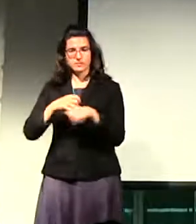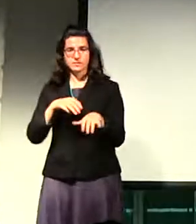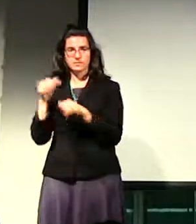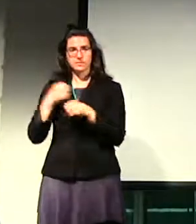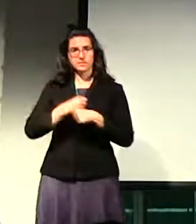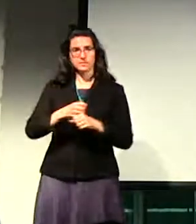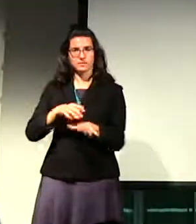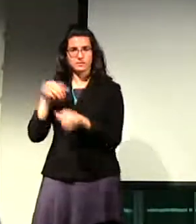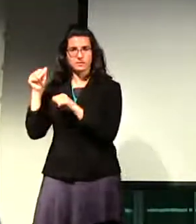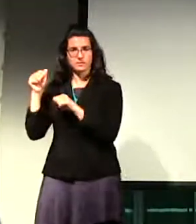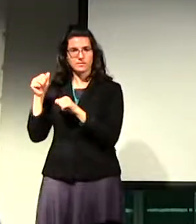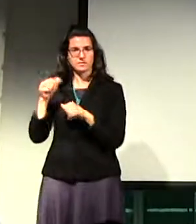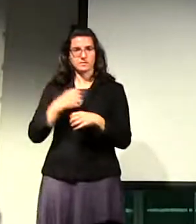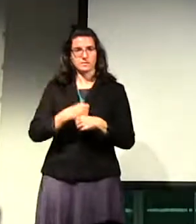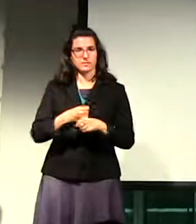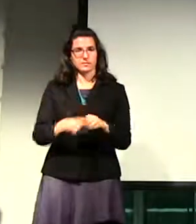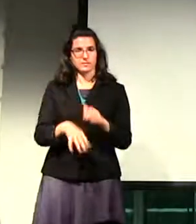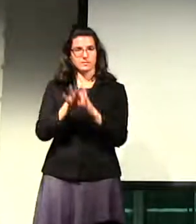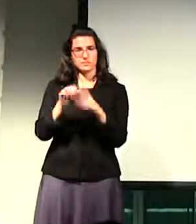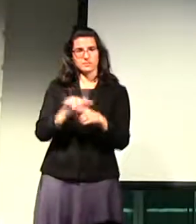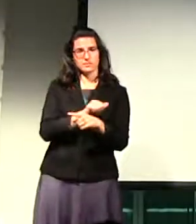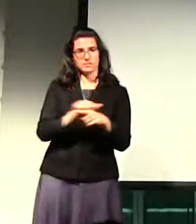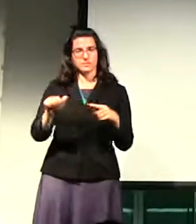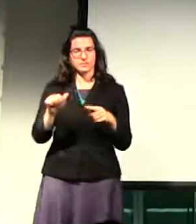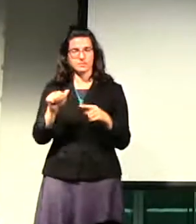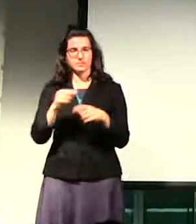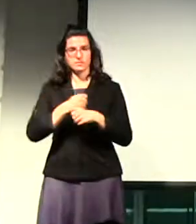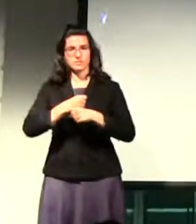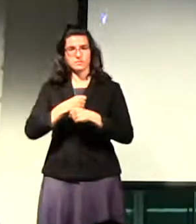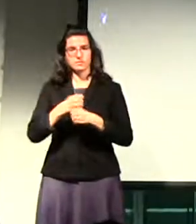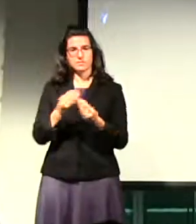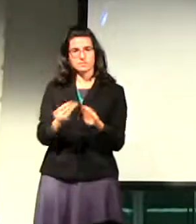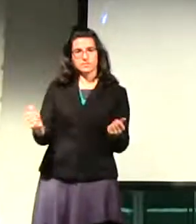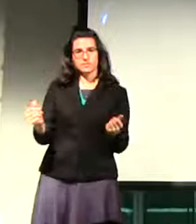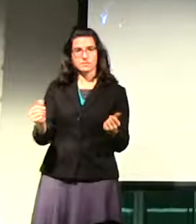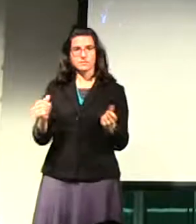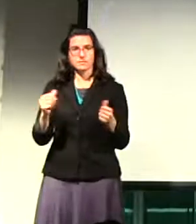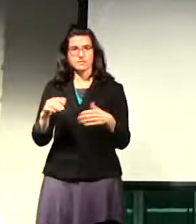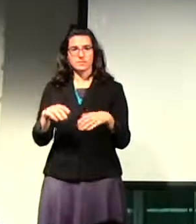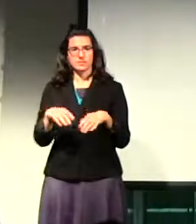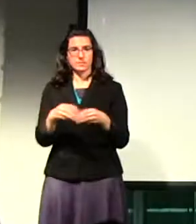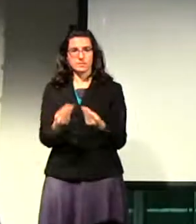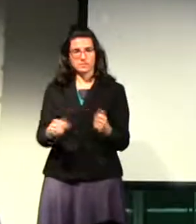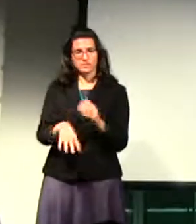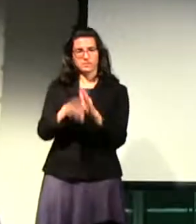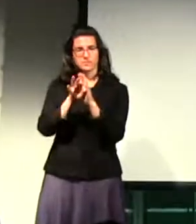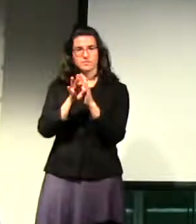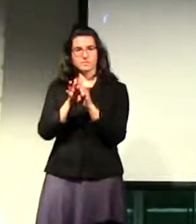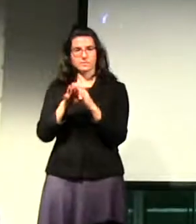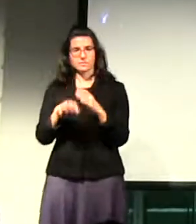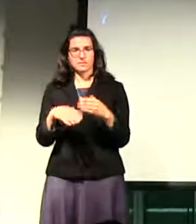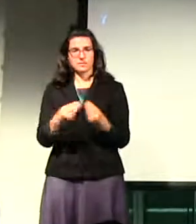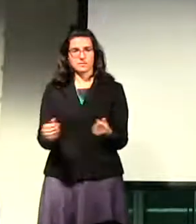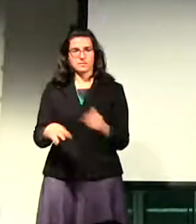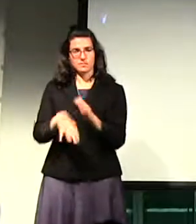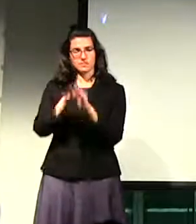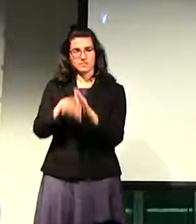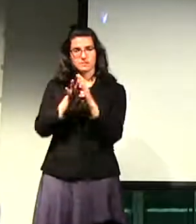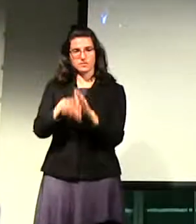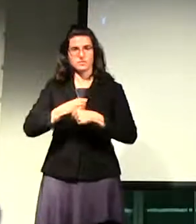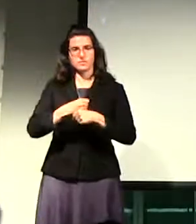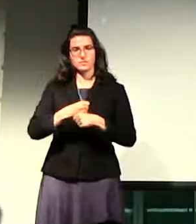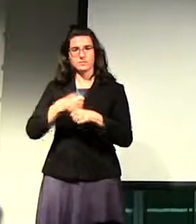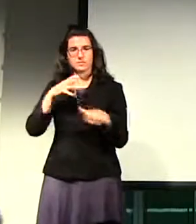founding pair, forming founding pair, forming founding pair, your founding pair, your founding pair, your founding pair,